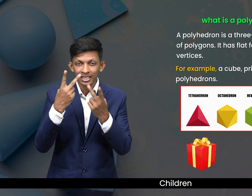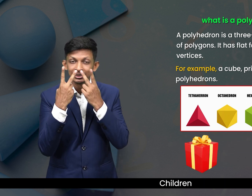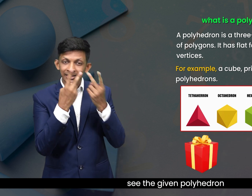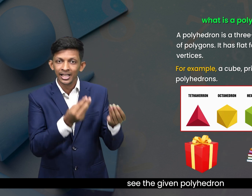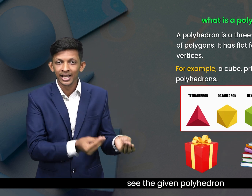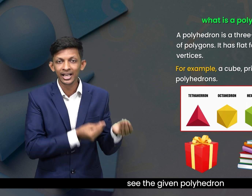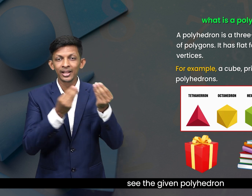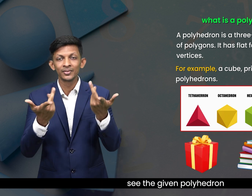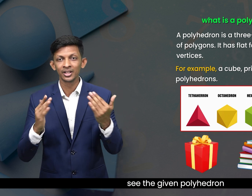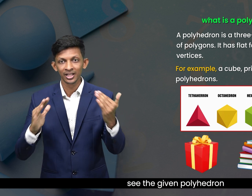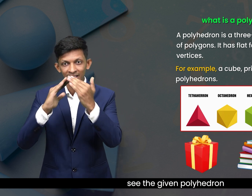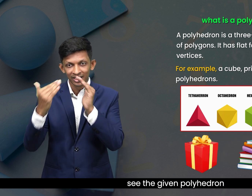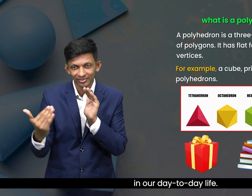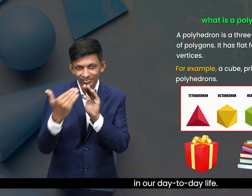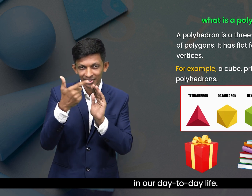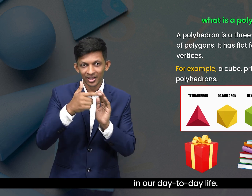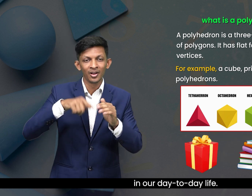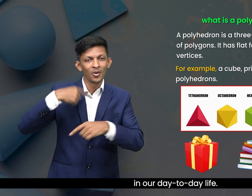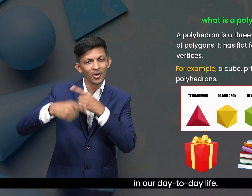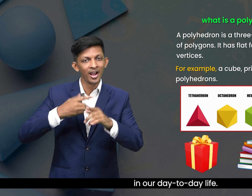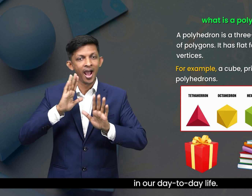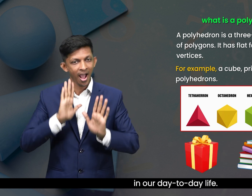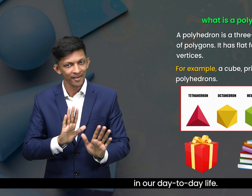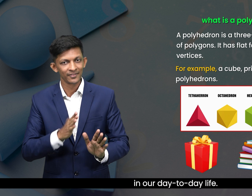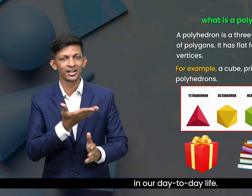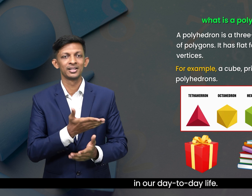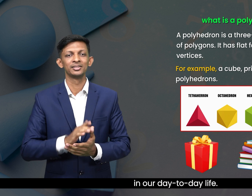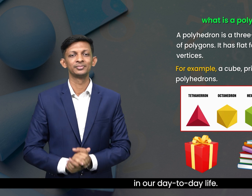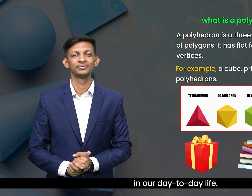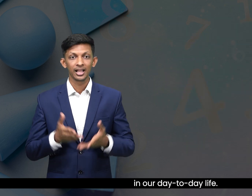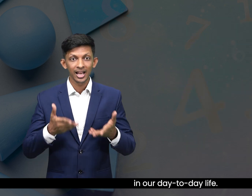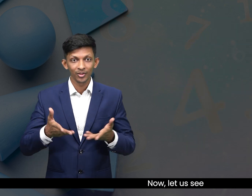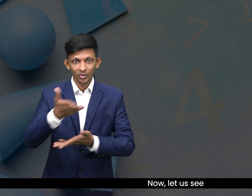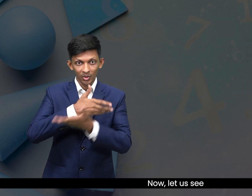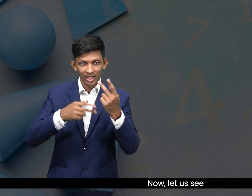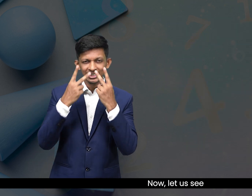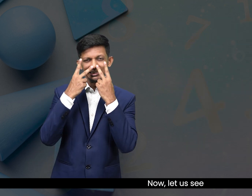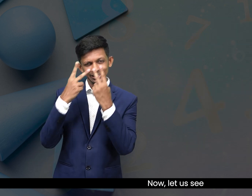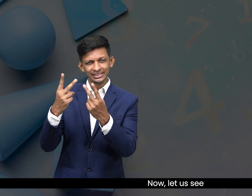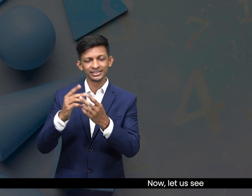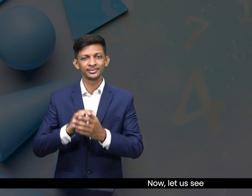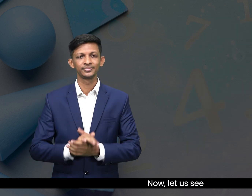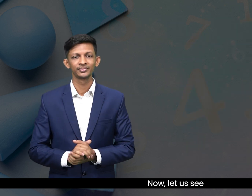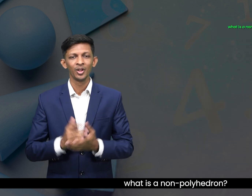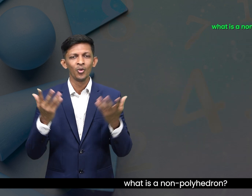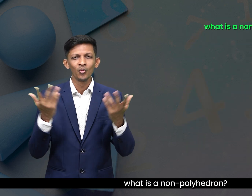Children, see the given polyhedron in our day-to-day life. Now, let us see what is